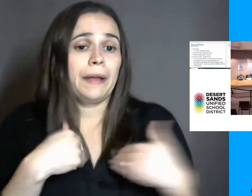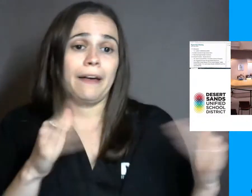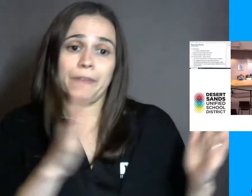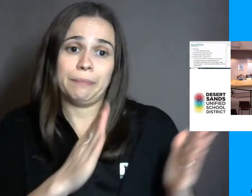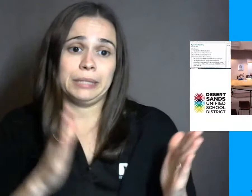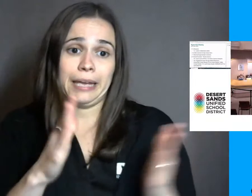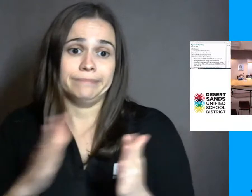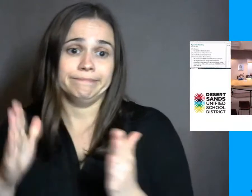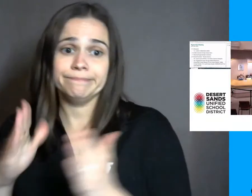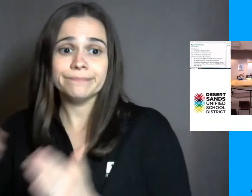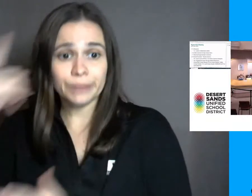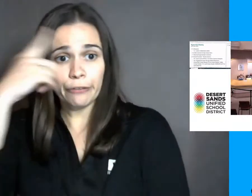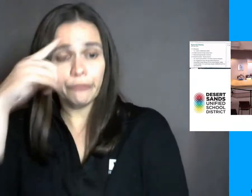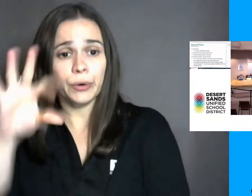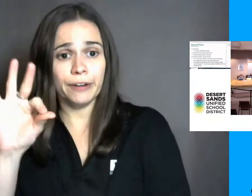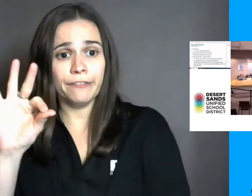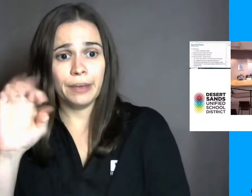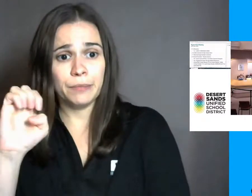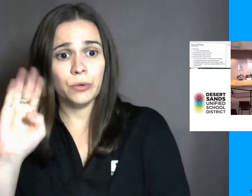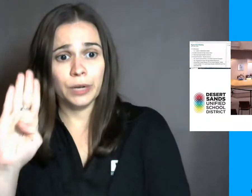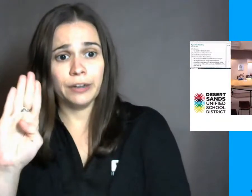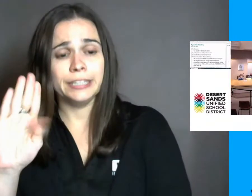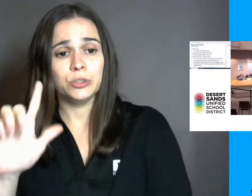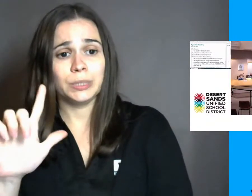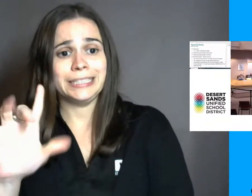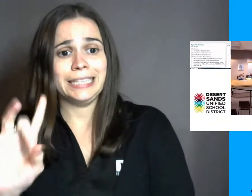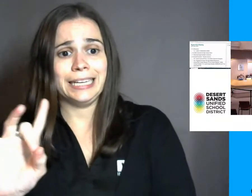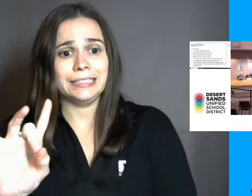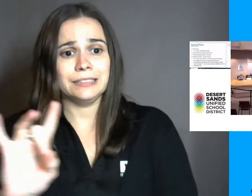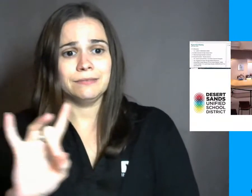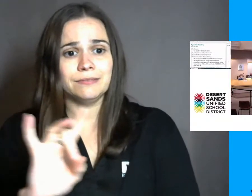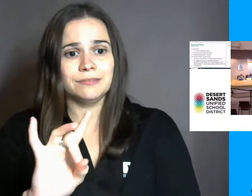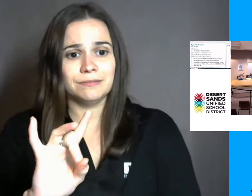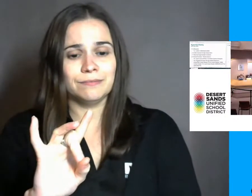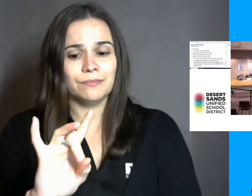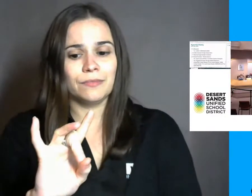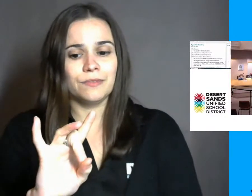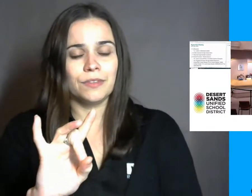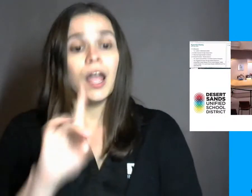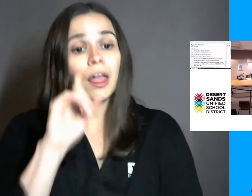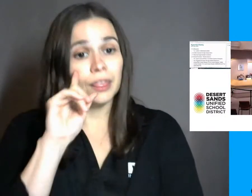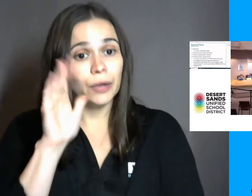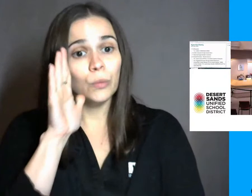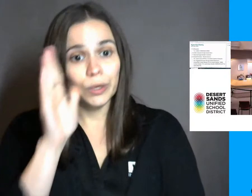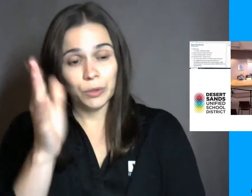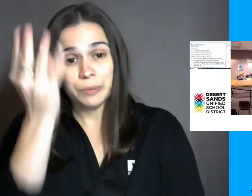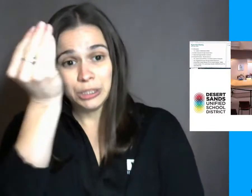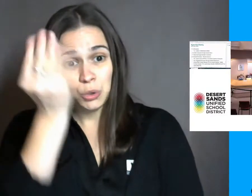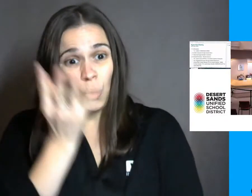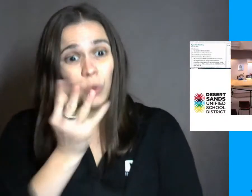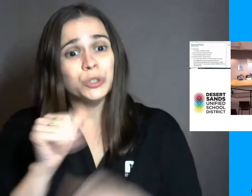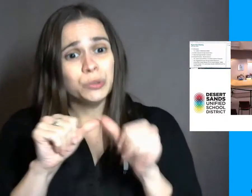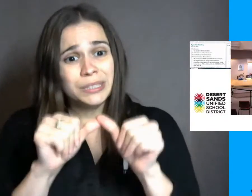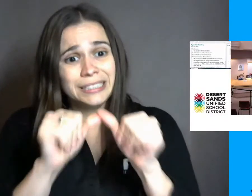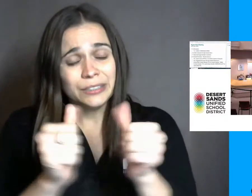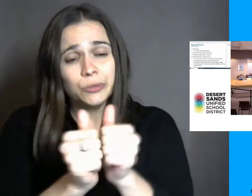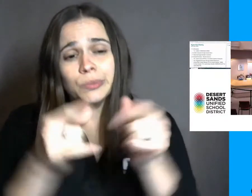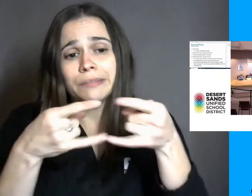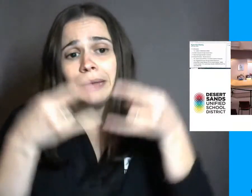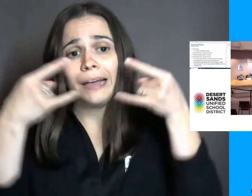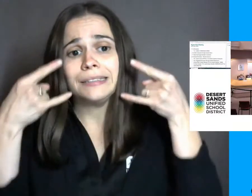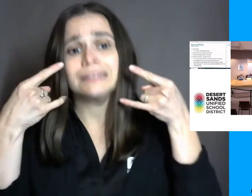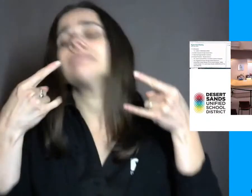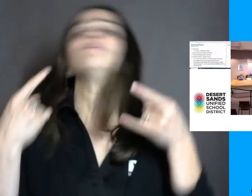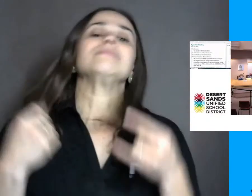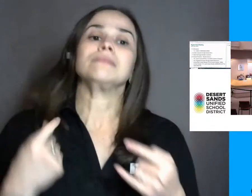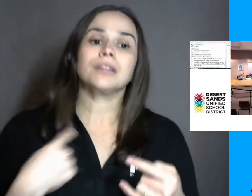the 28th. I think that we're going to be told continue with masks, and I'm all right with that, but if